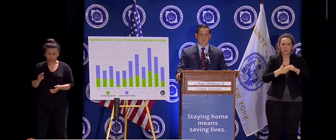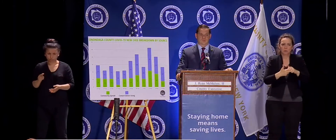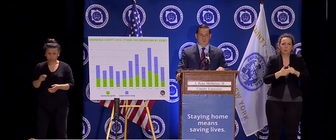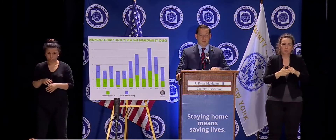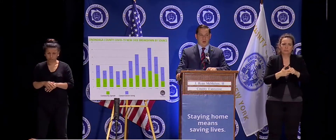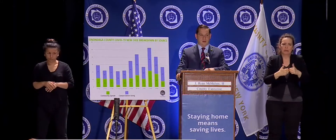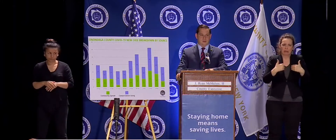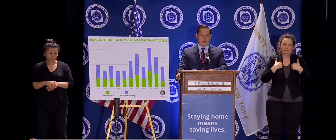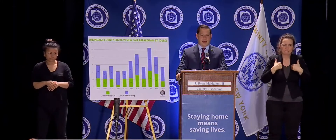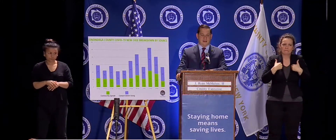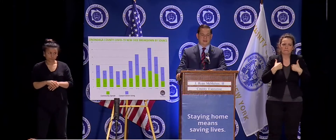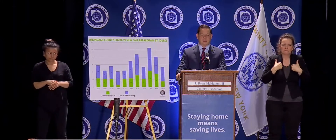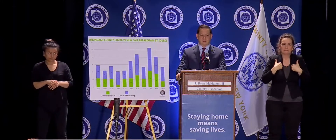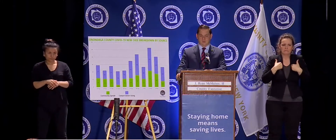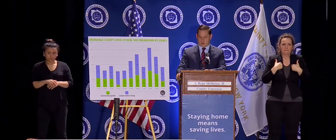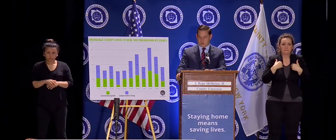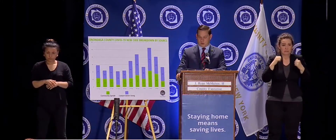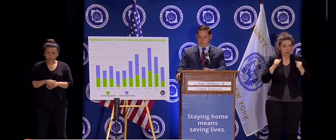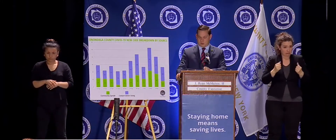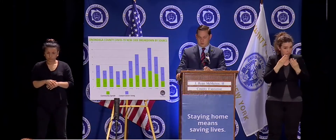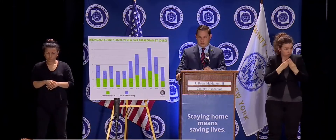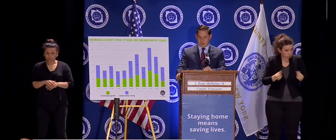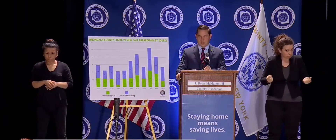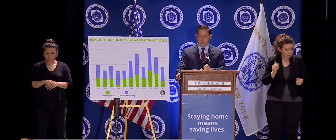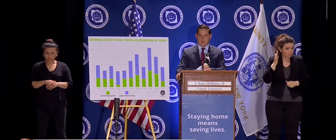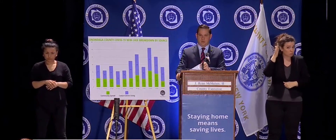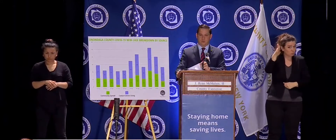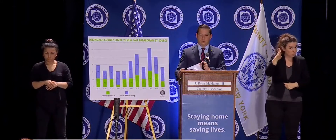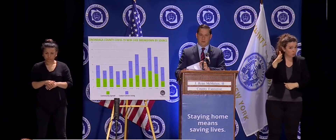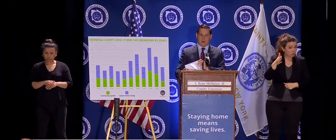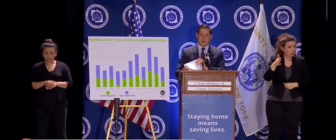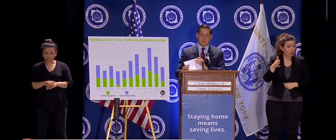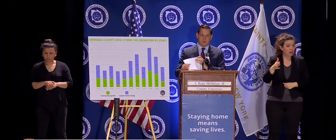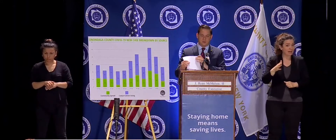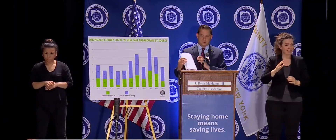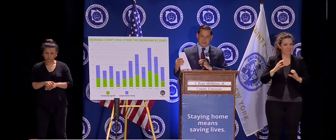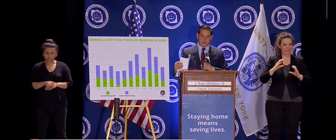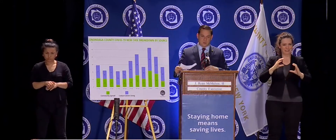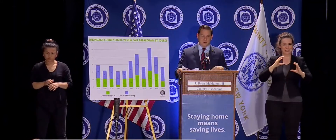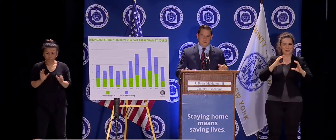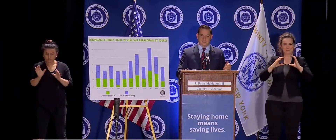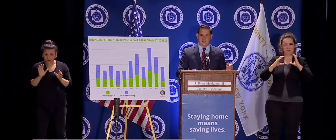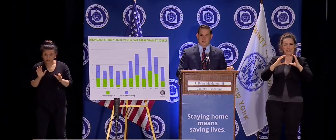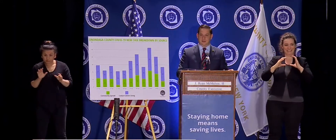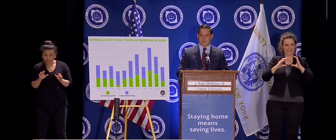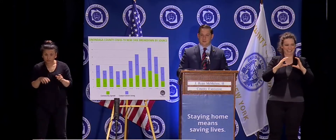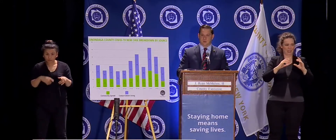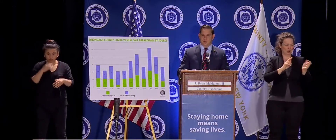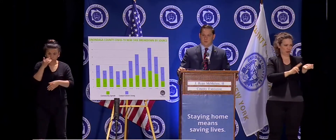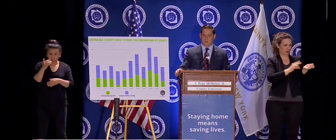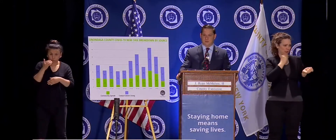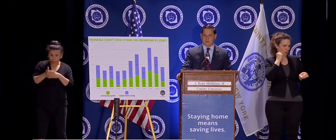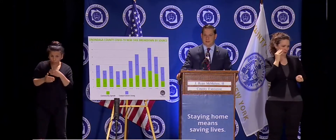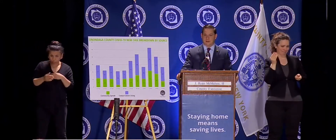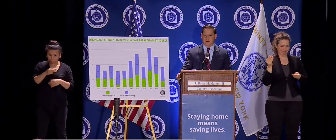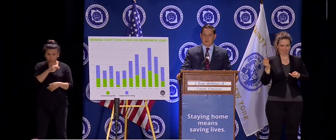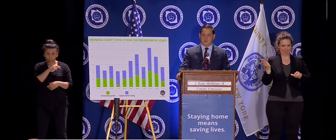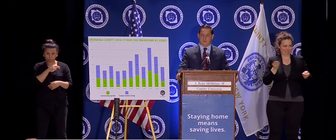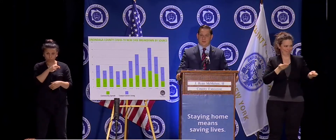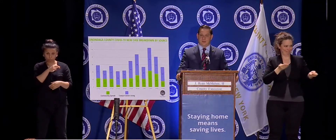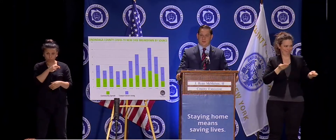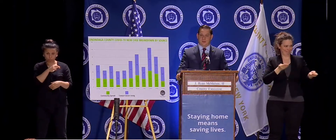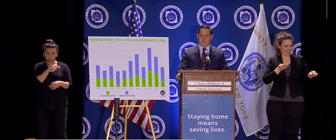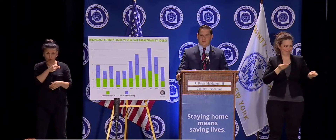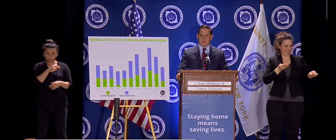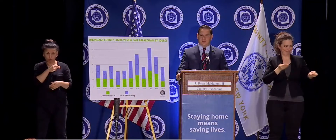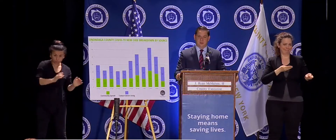forward? I think there's going to be communication, Andrew. I believe there's legal rights that they can actually do what they did, which